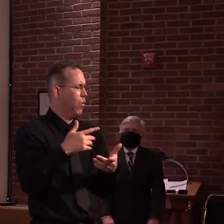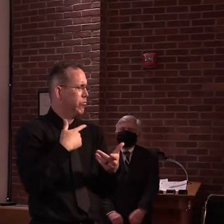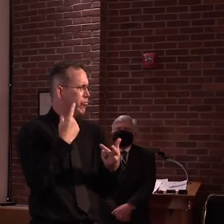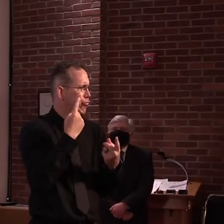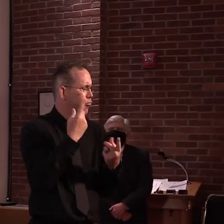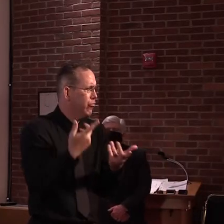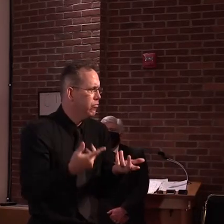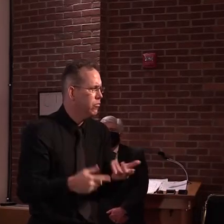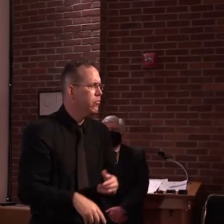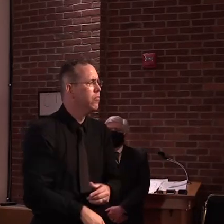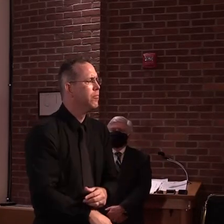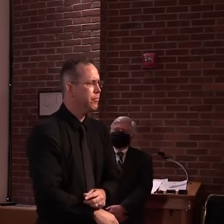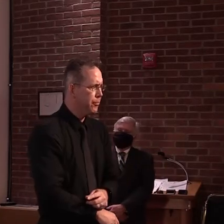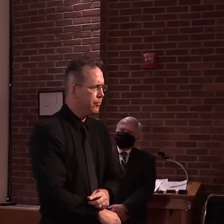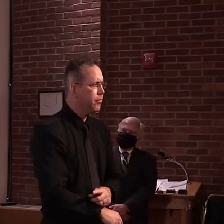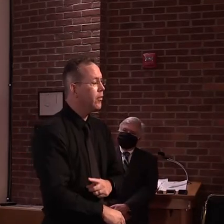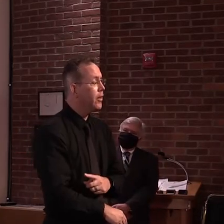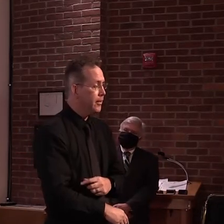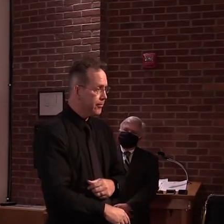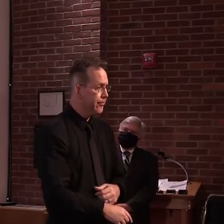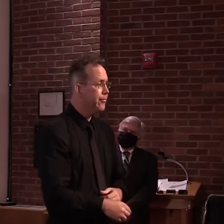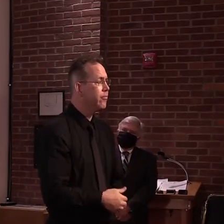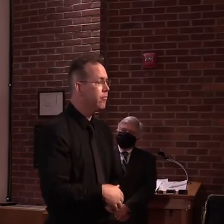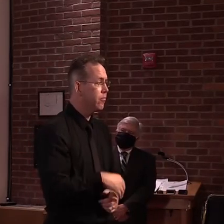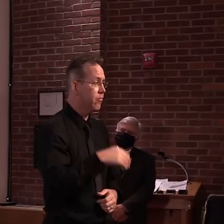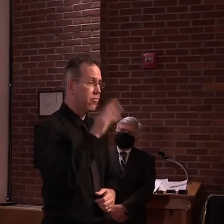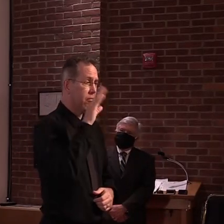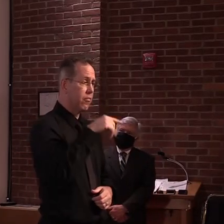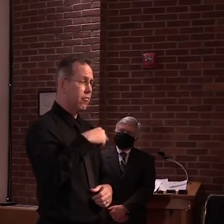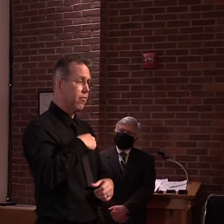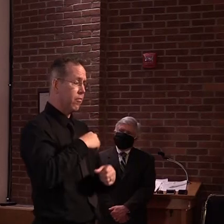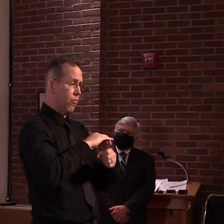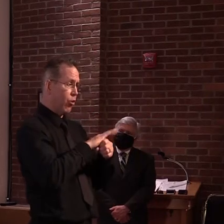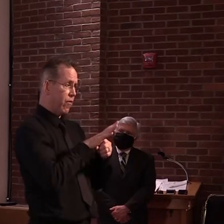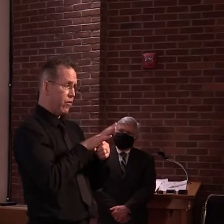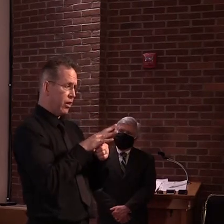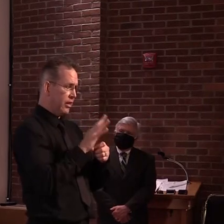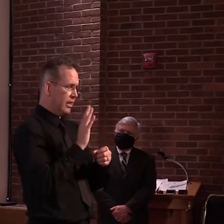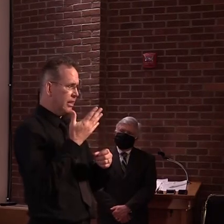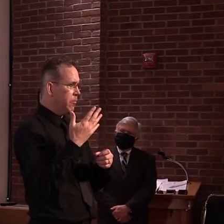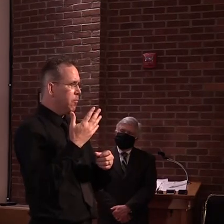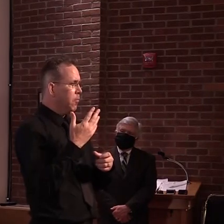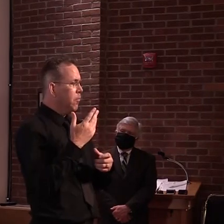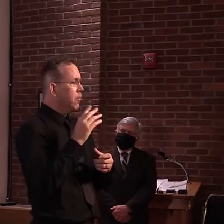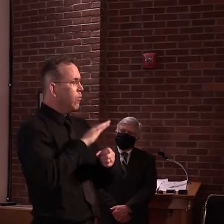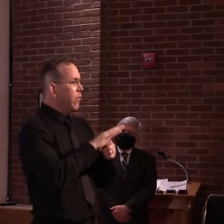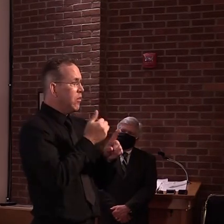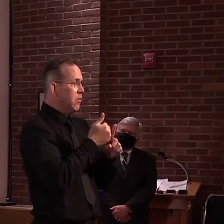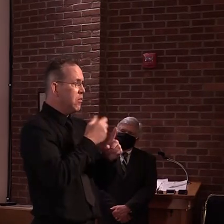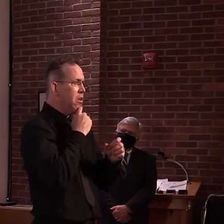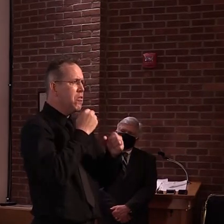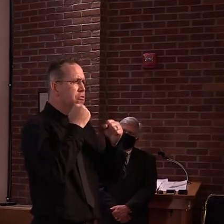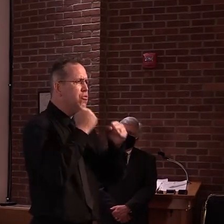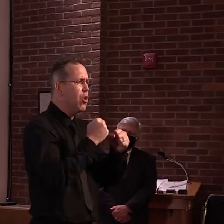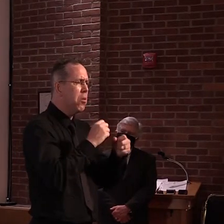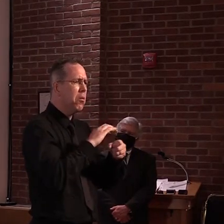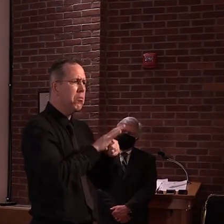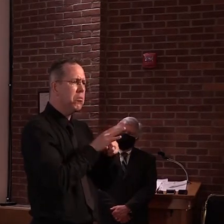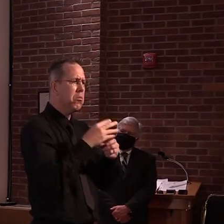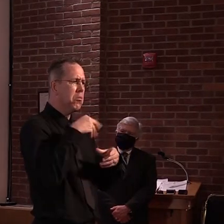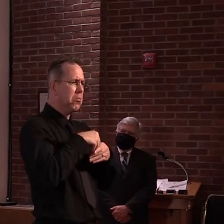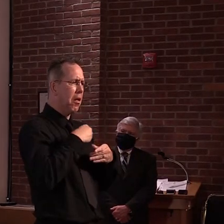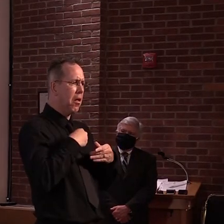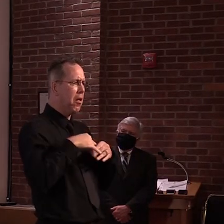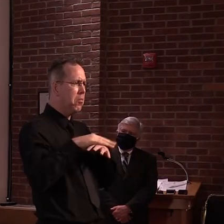well, which means, of course, no one's on a ventilator, but our daily count of people in